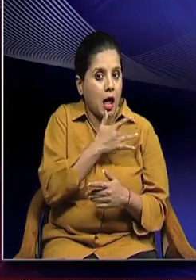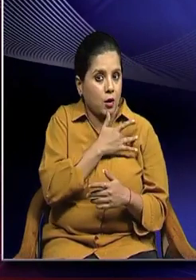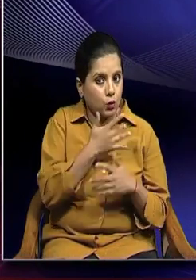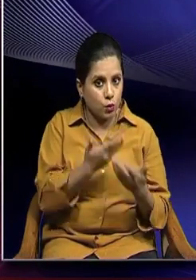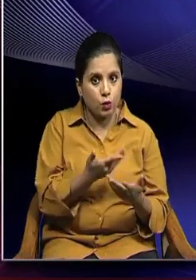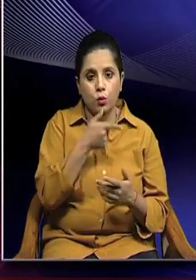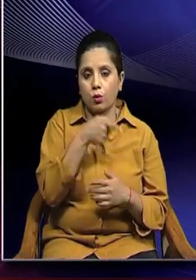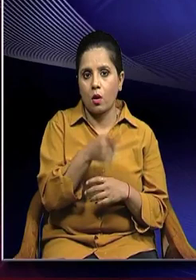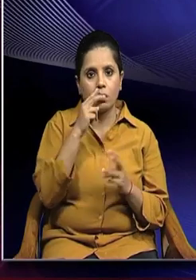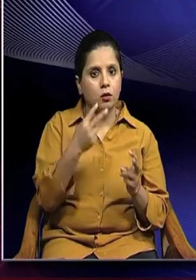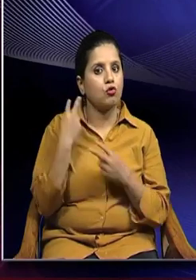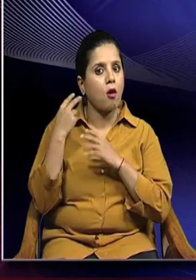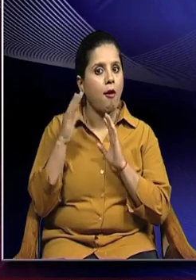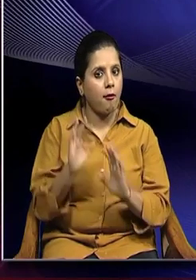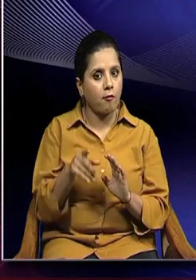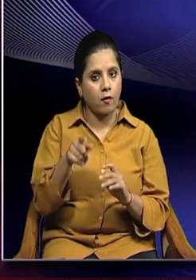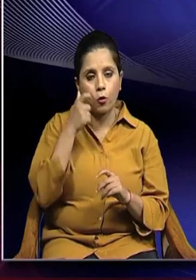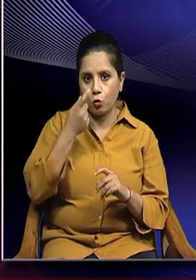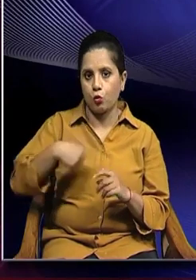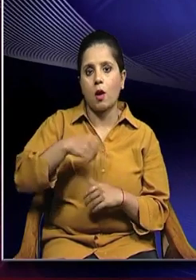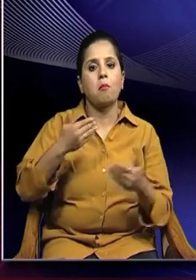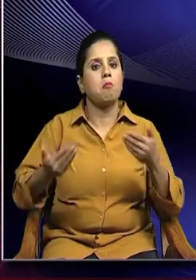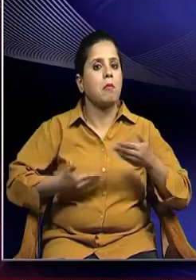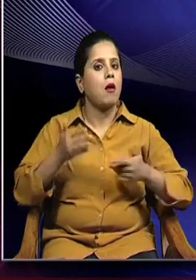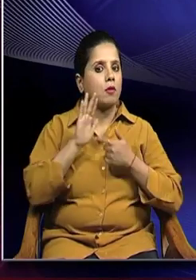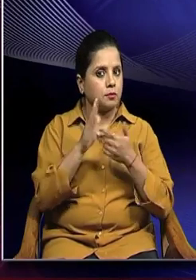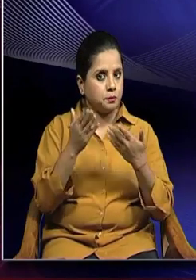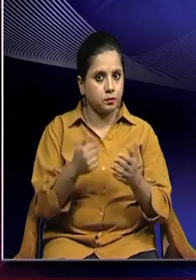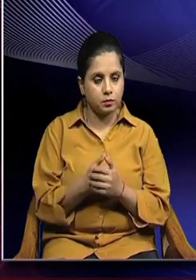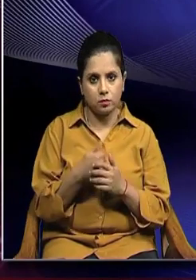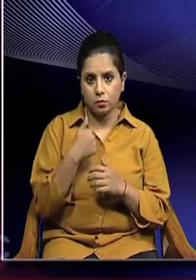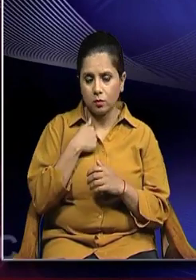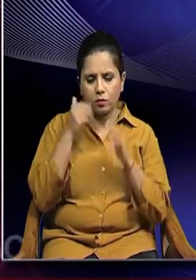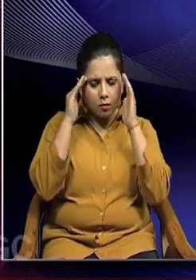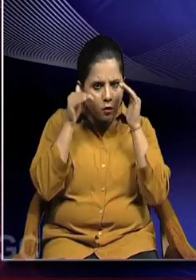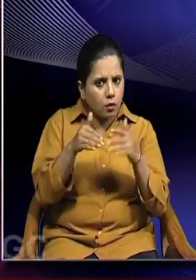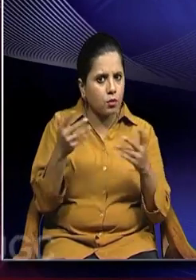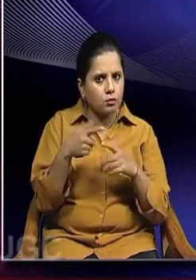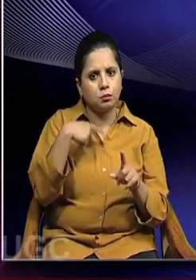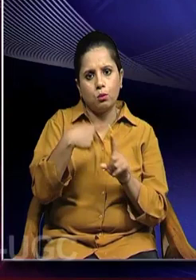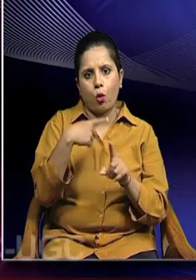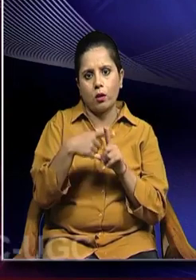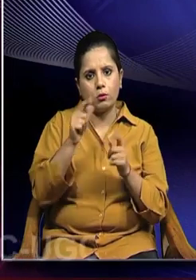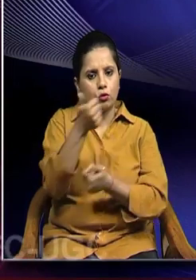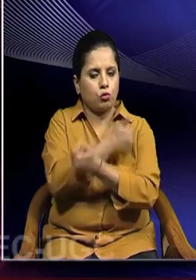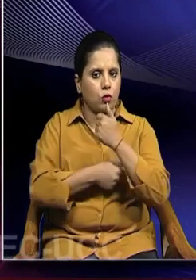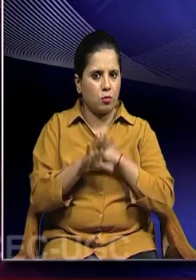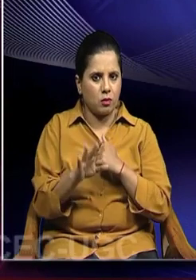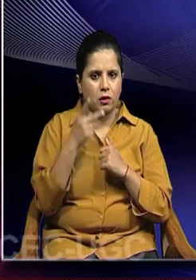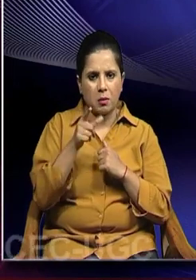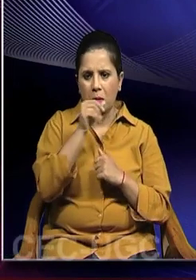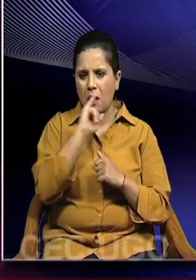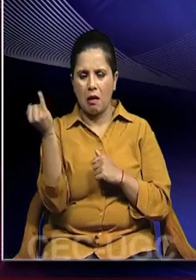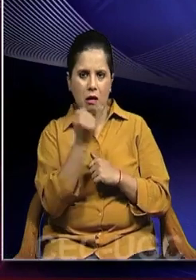is also reflected in human behavior. So our emphasis should be on positive competition. We should